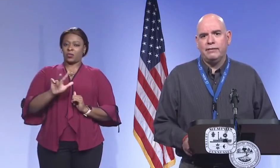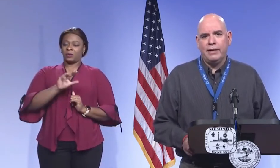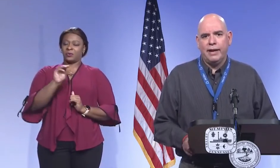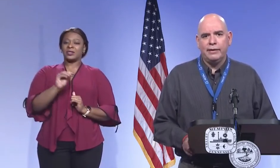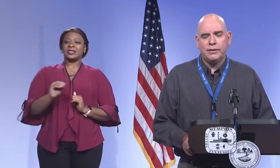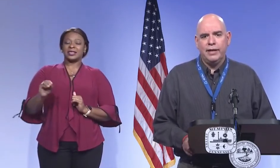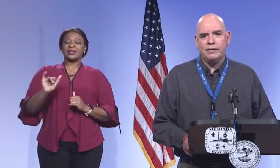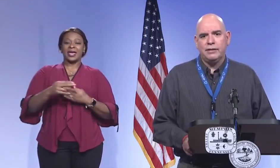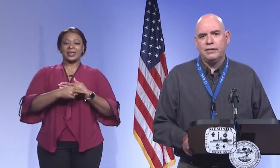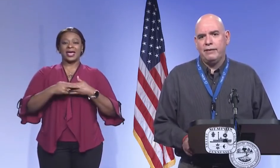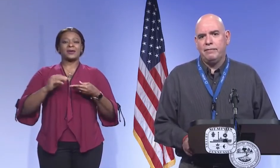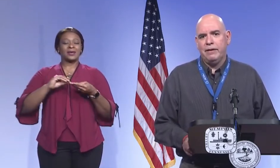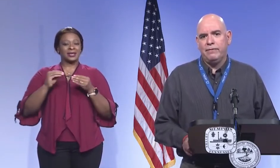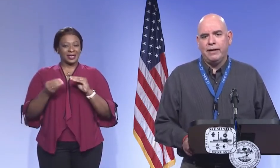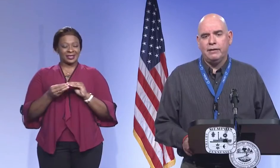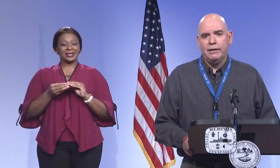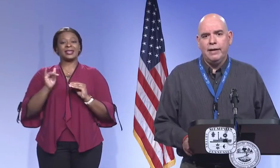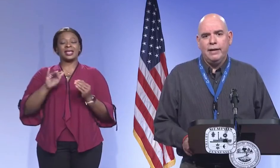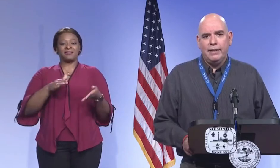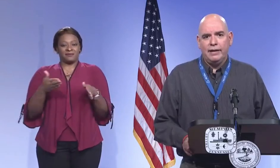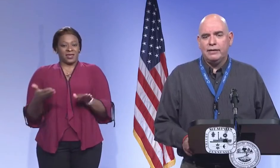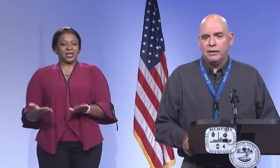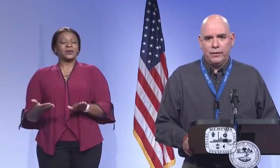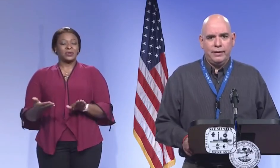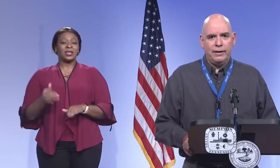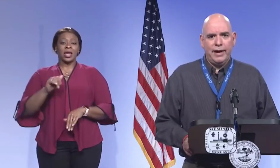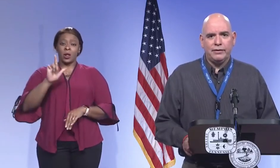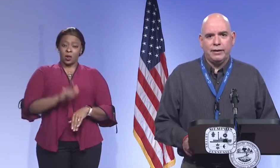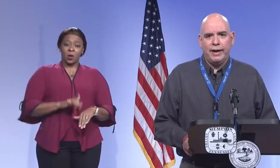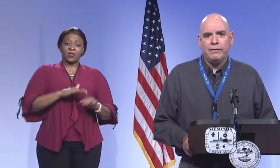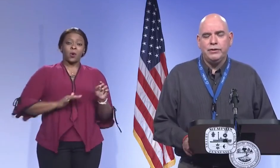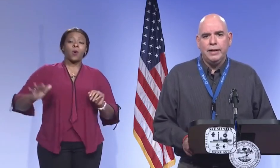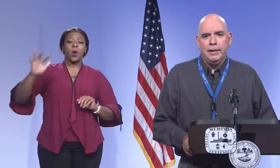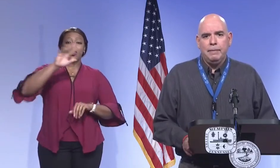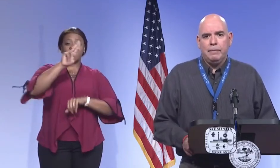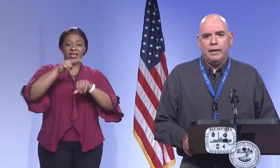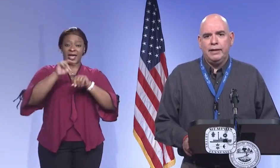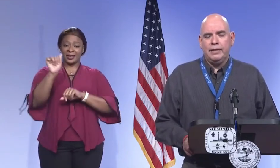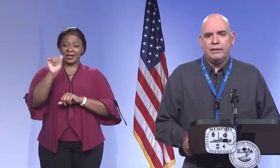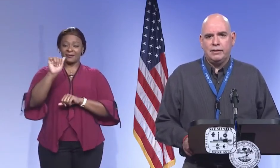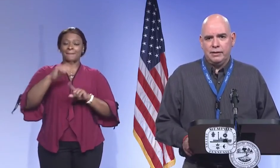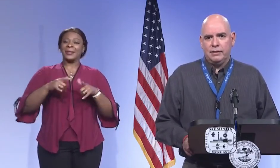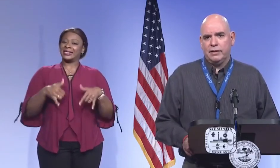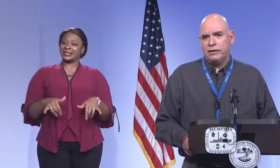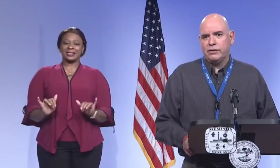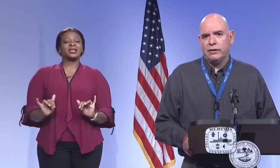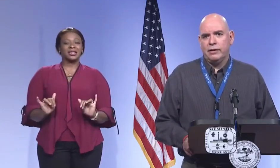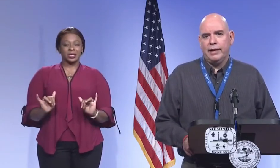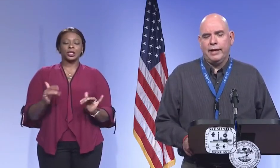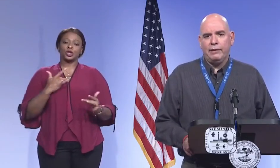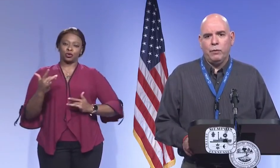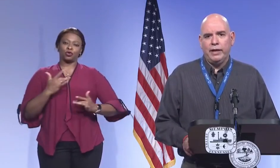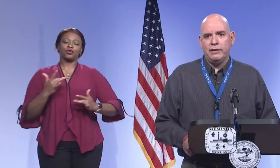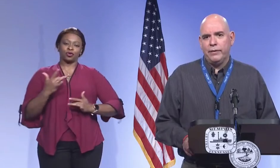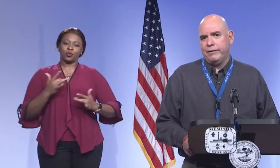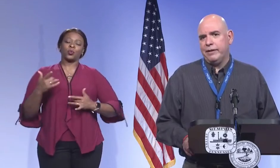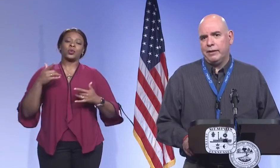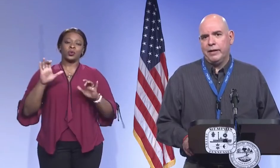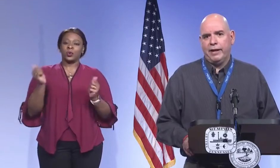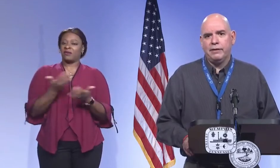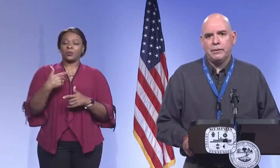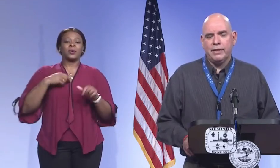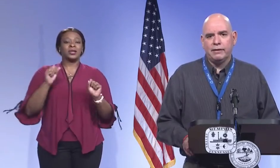of the diagnosed cases have been fatal. That is lower than the national average, but it is still a concern, and we need to do